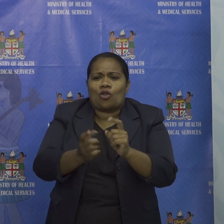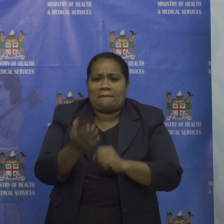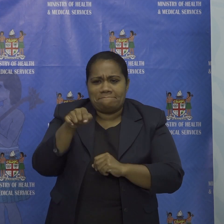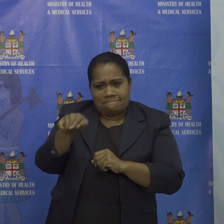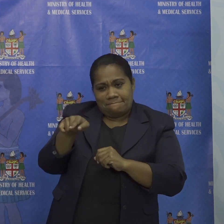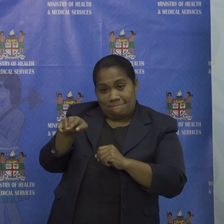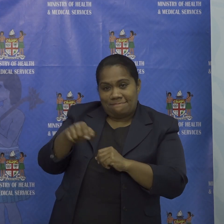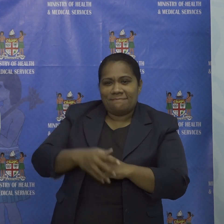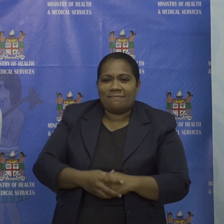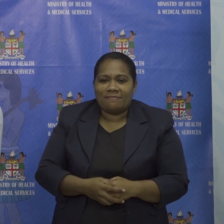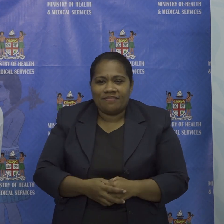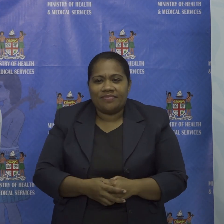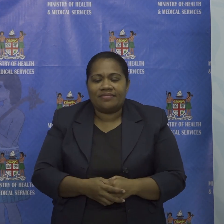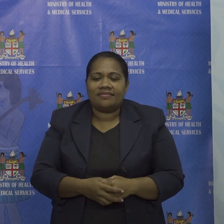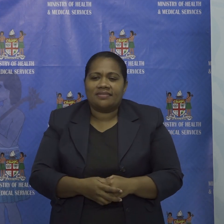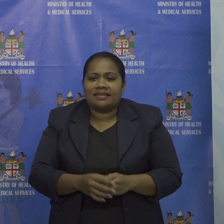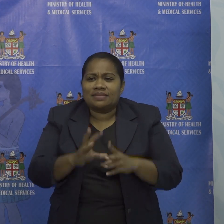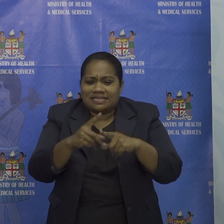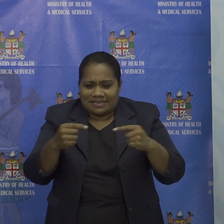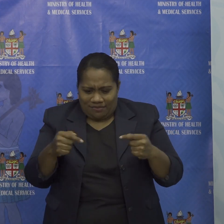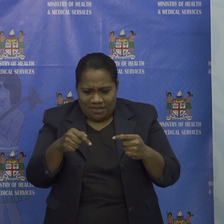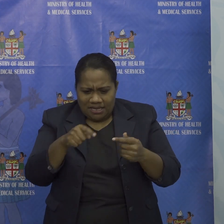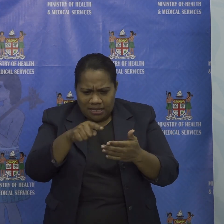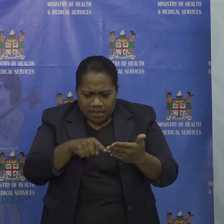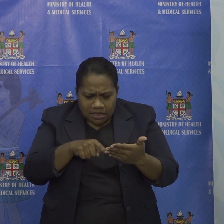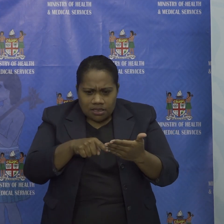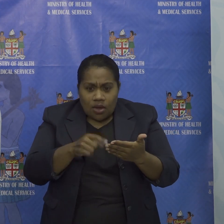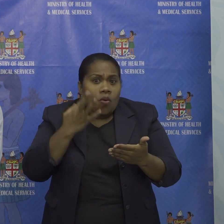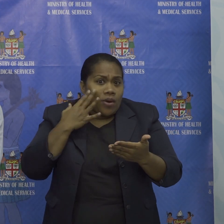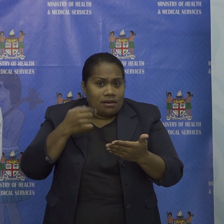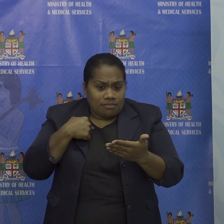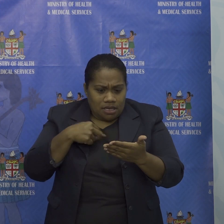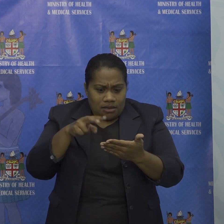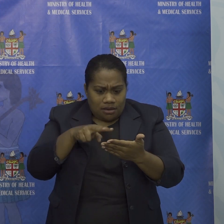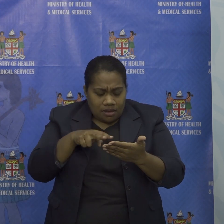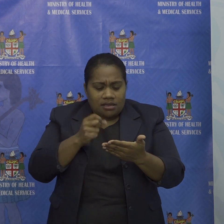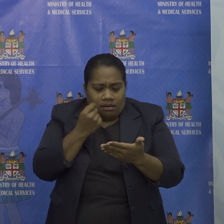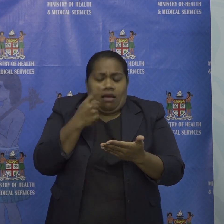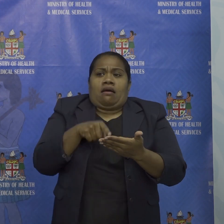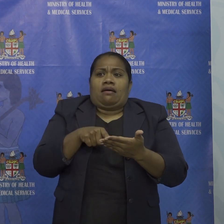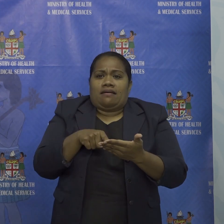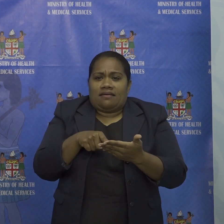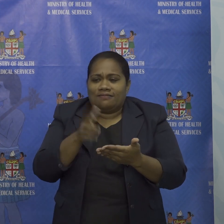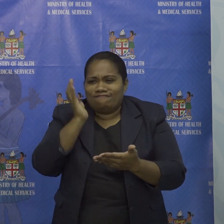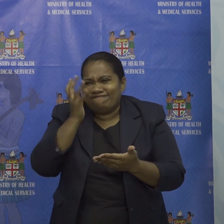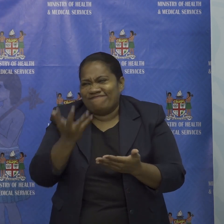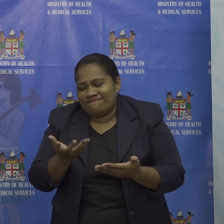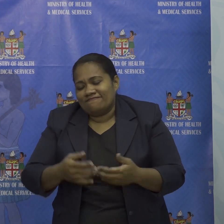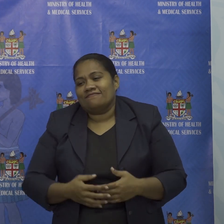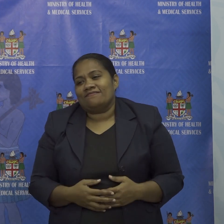this. It was something that it escaped my notice until just as I was about to read the speech, yes.